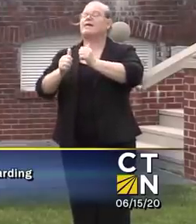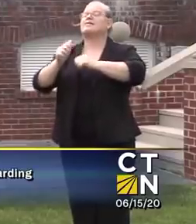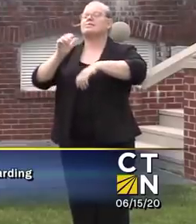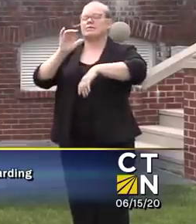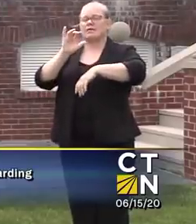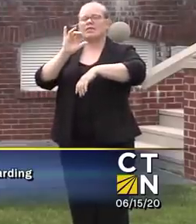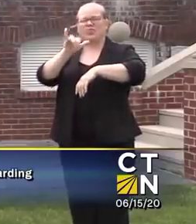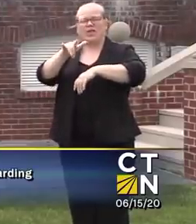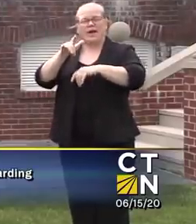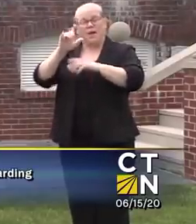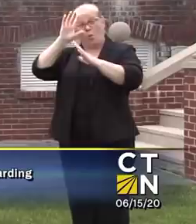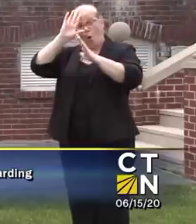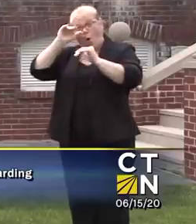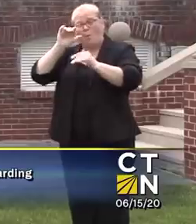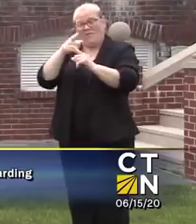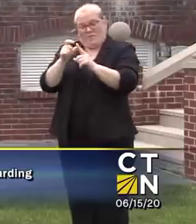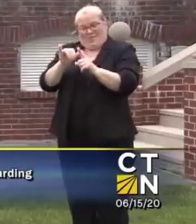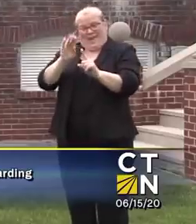But most importantly,